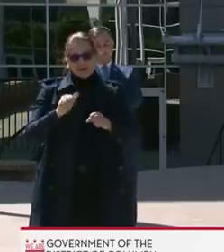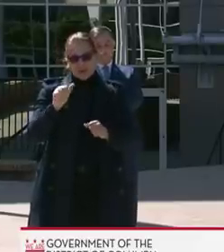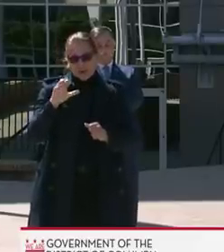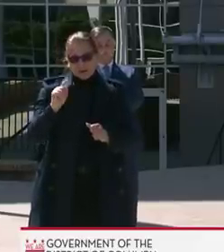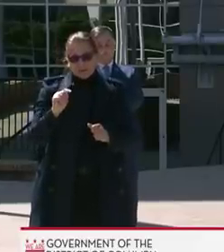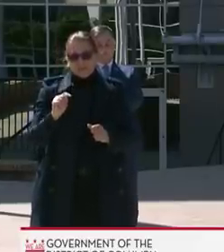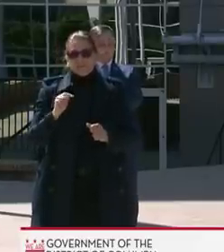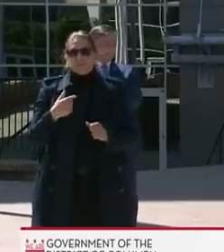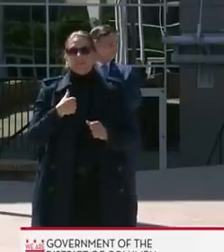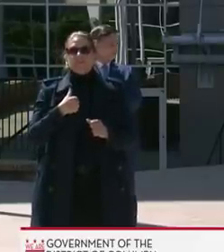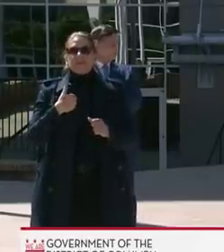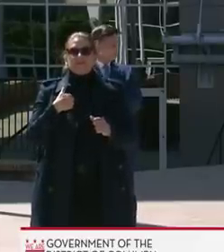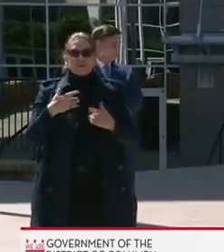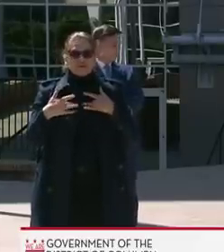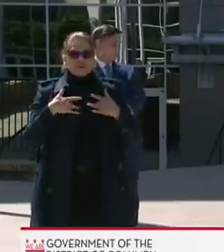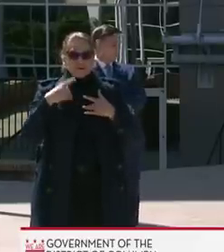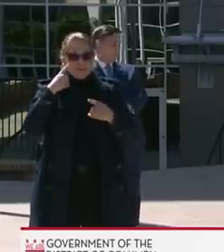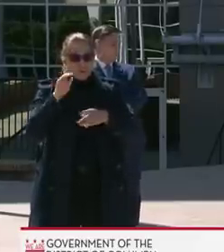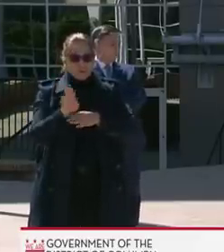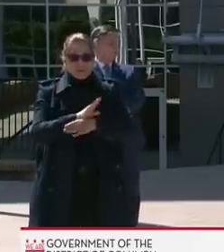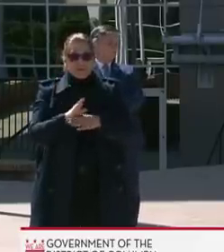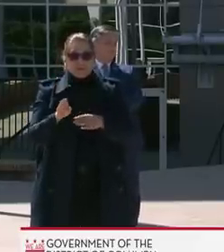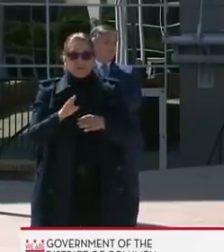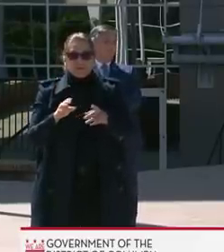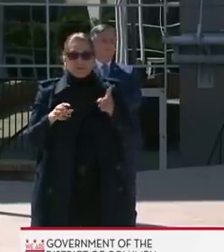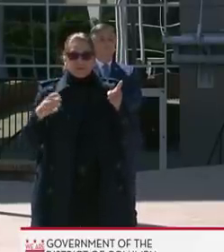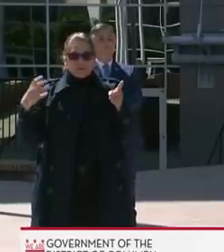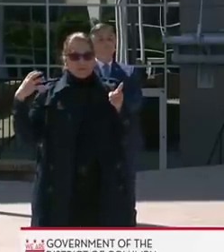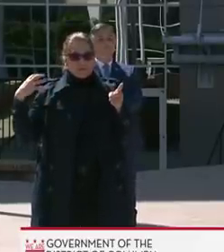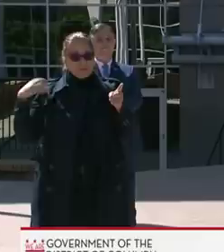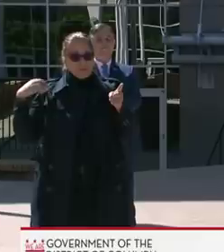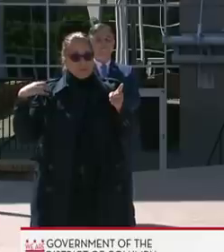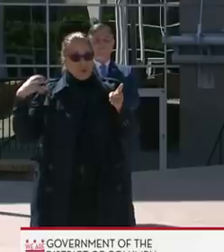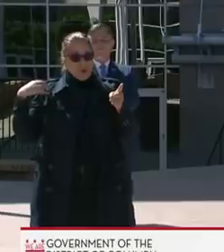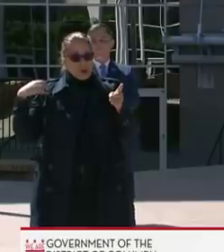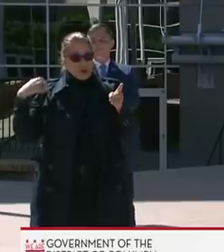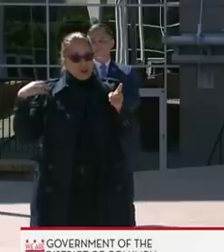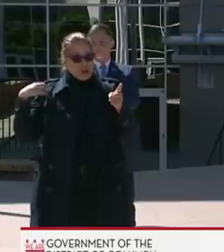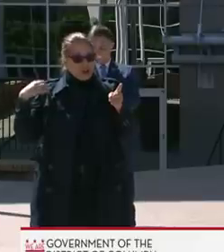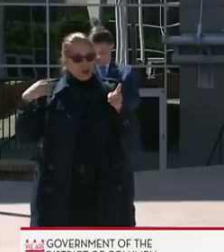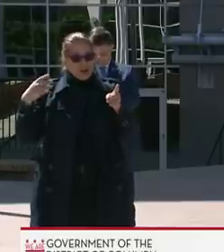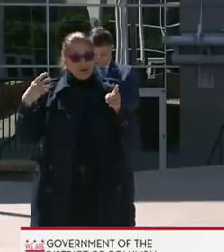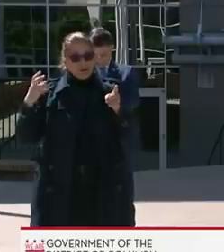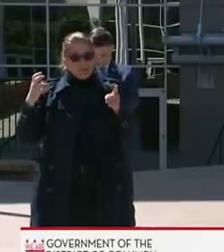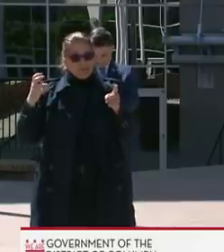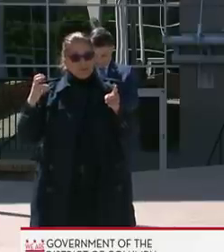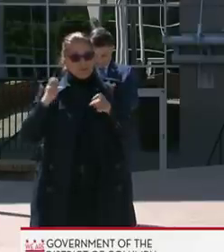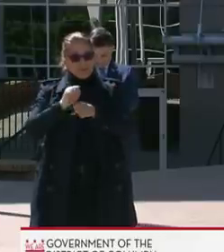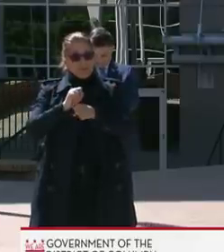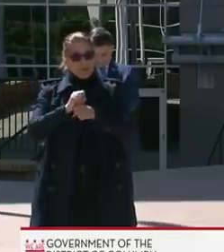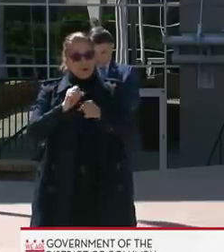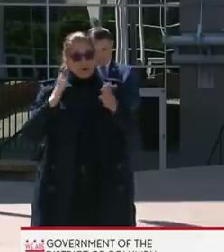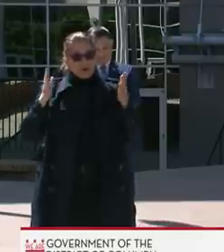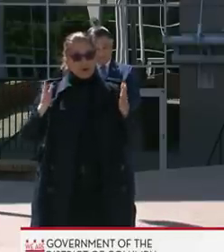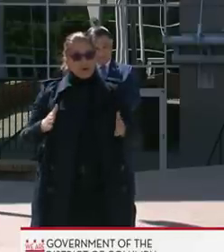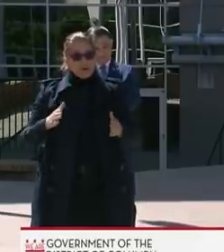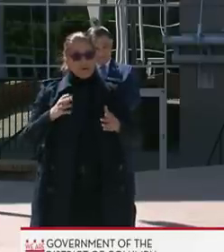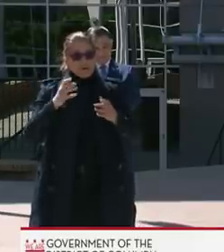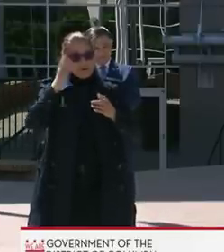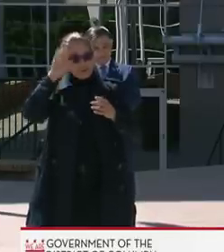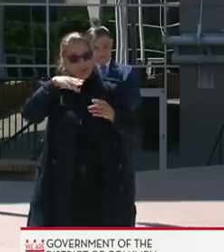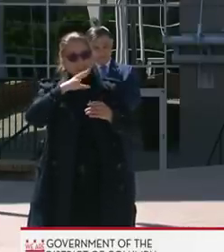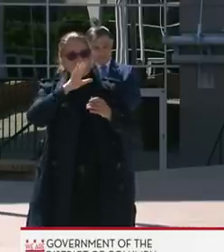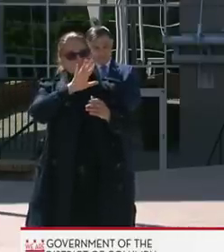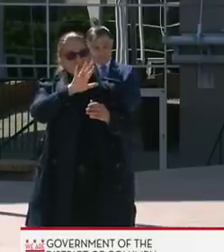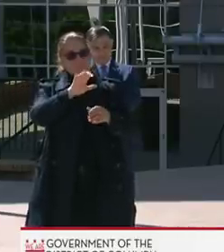businesses are the employers. And the reason why there's so many individuals who are not getting paid or are out of work is because the businesses are